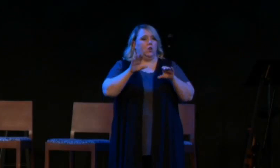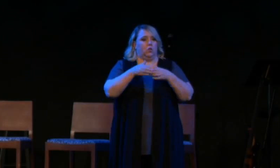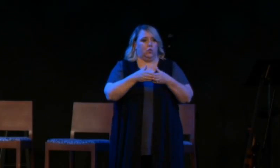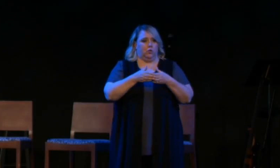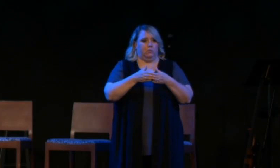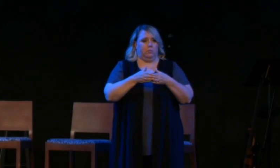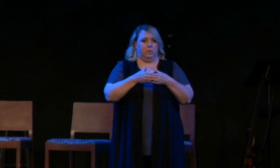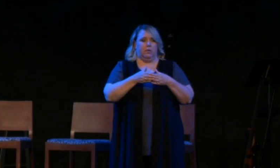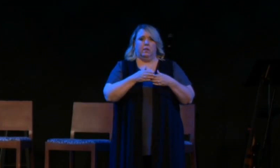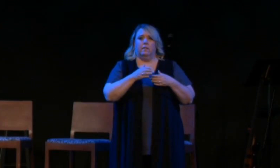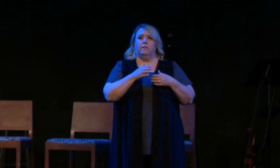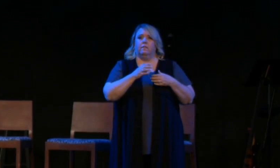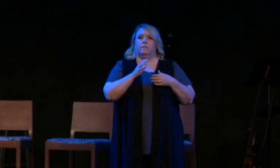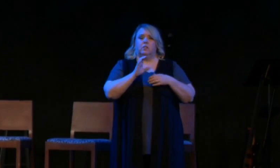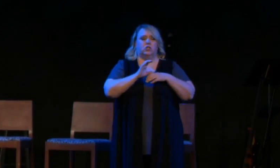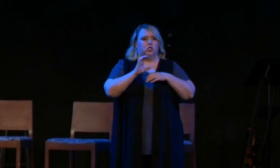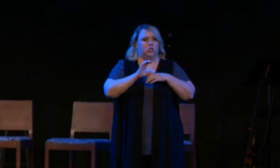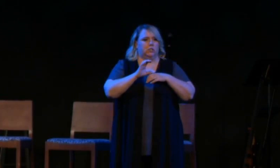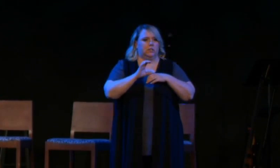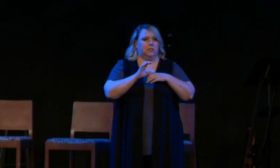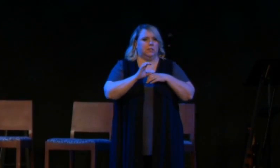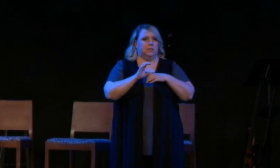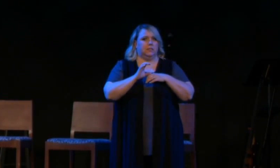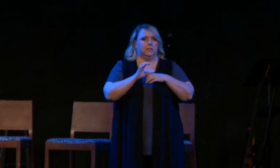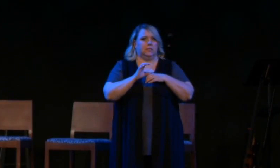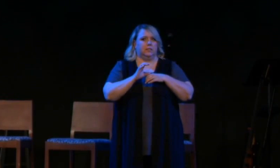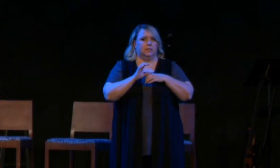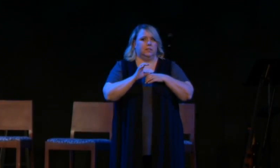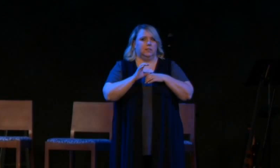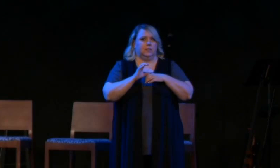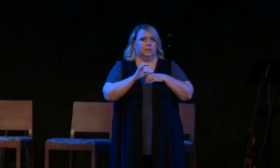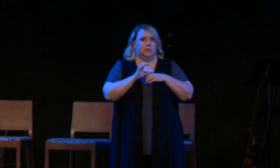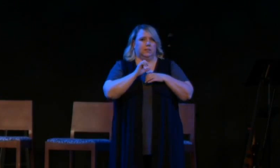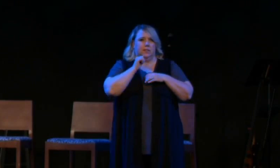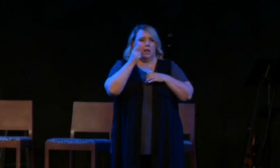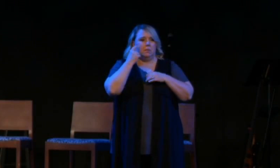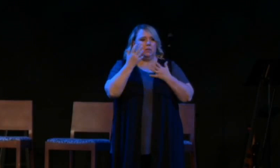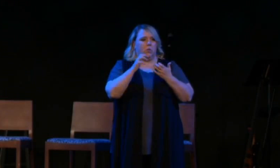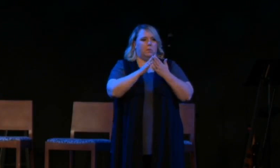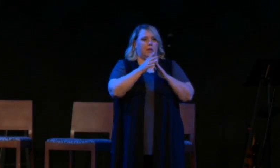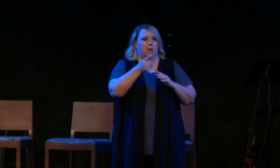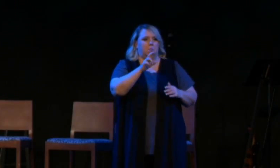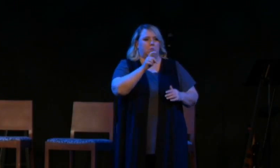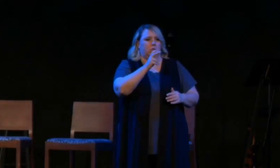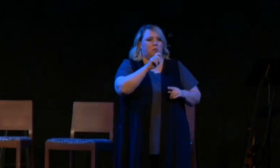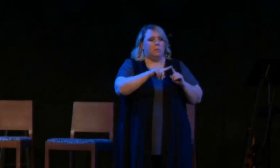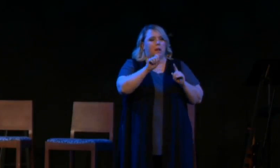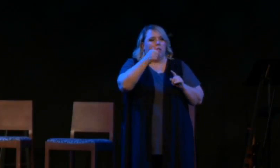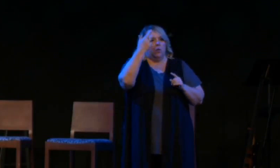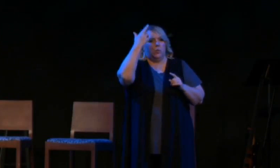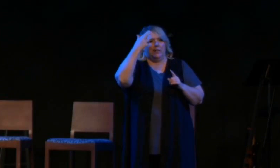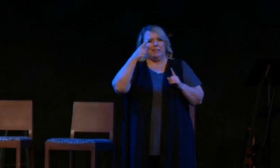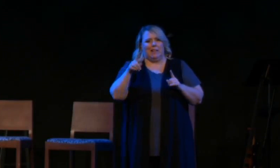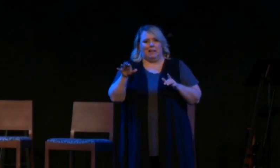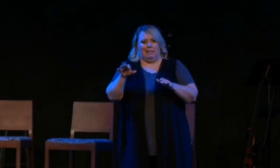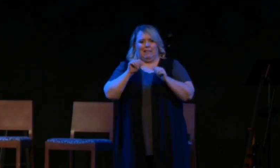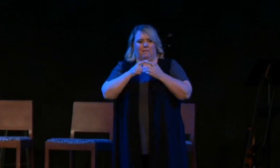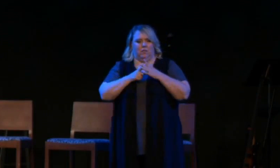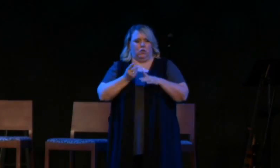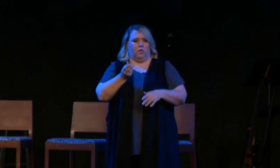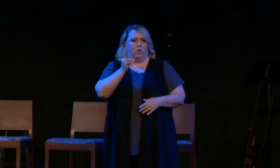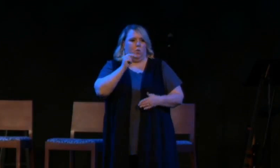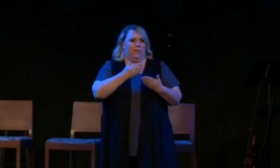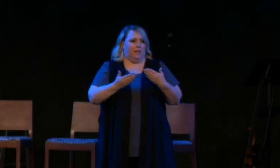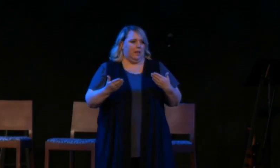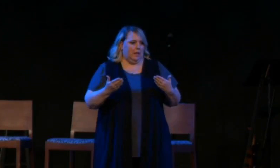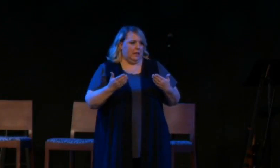of 50 or more churches that, not because they want to be progressive, but because of other reasons, they could start their own thing.